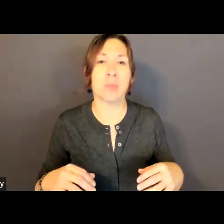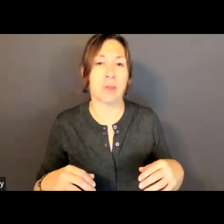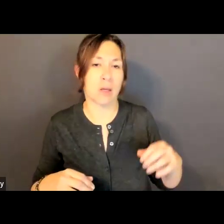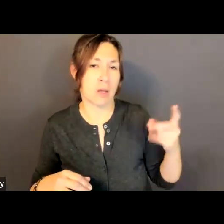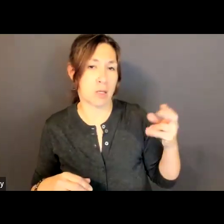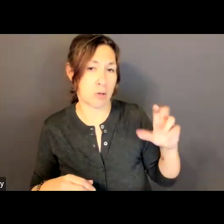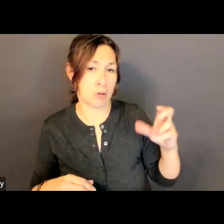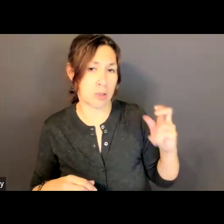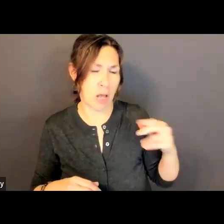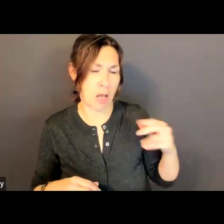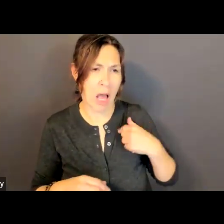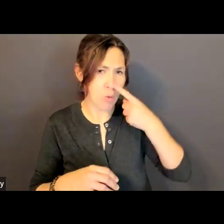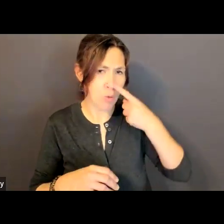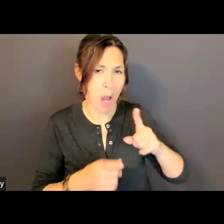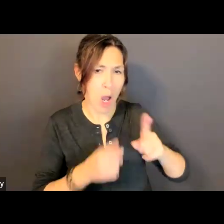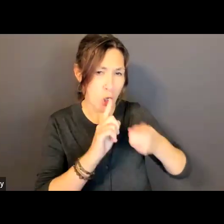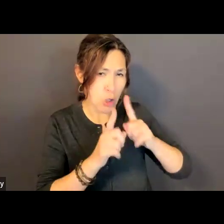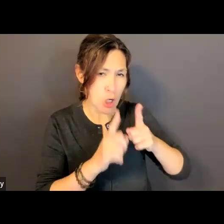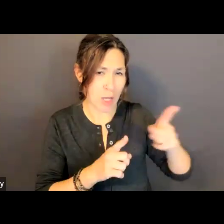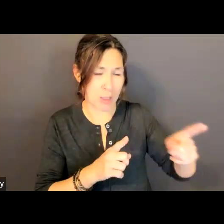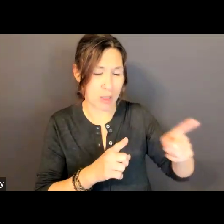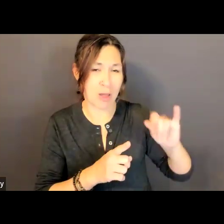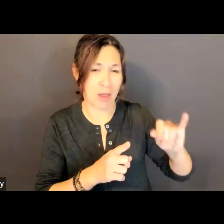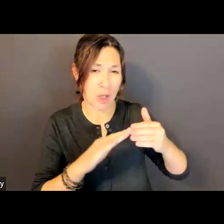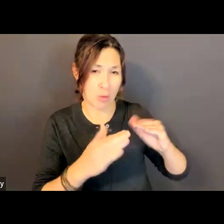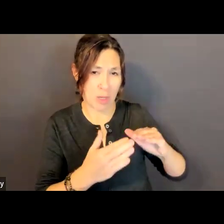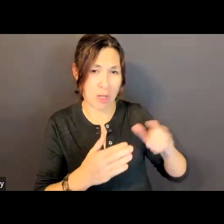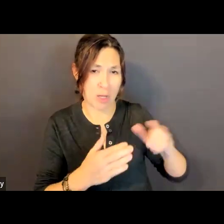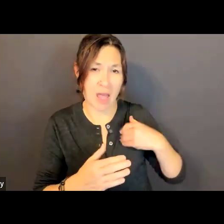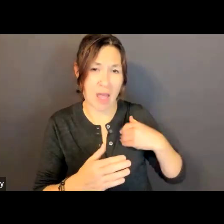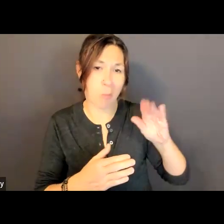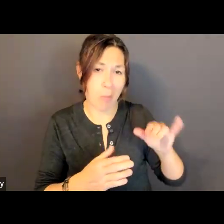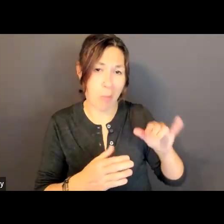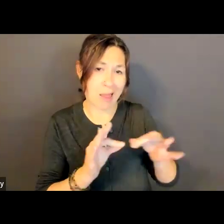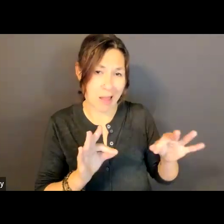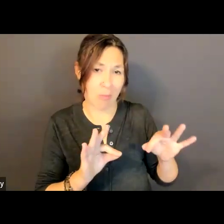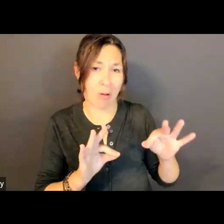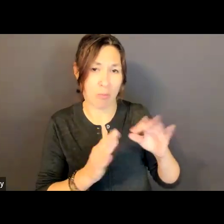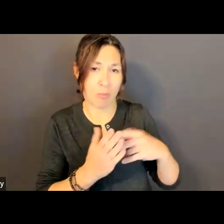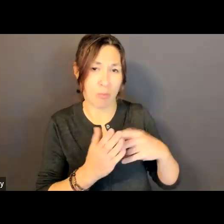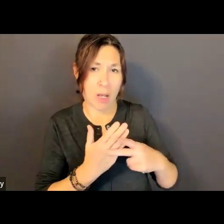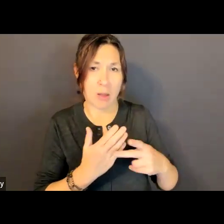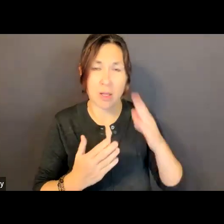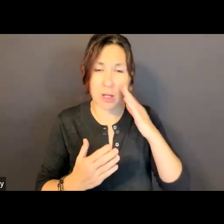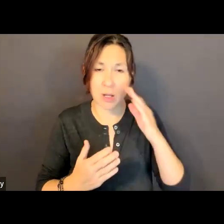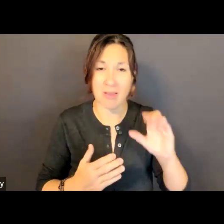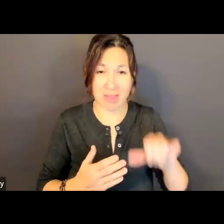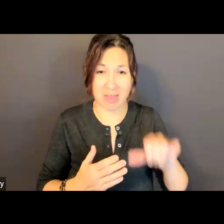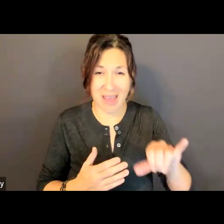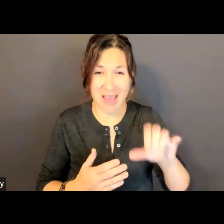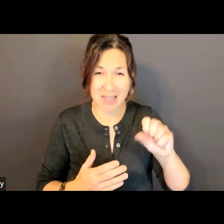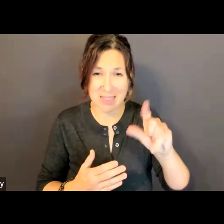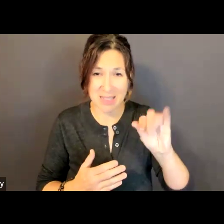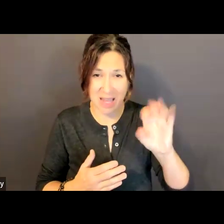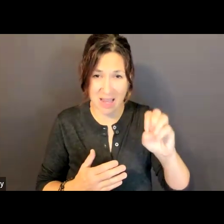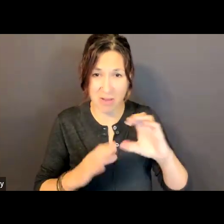into having a program for bilingual. And I think in this case, especially in that SLIFE class, if that teacher is